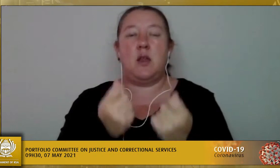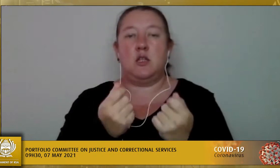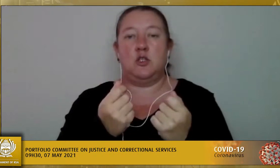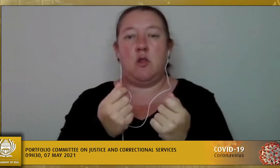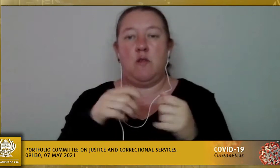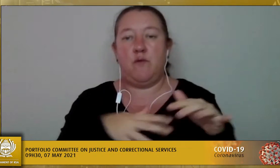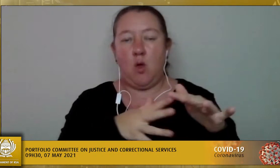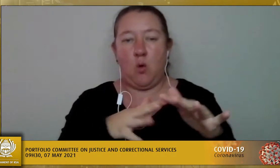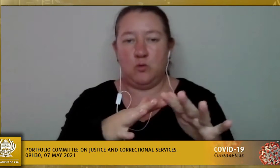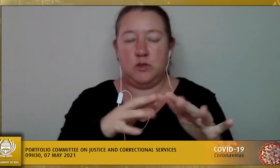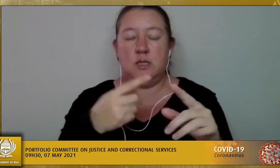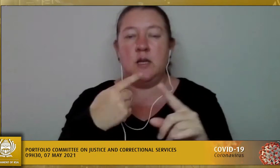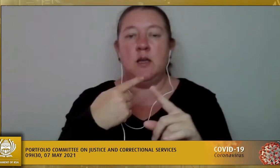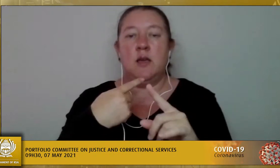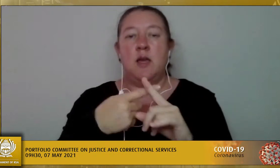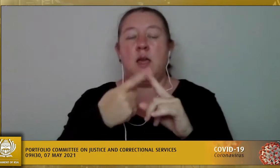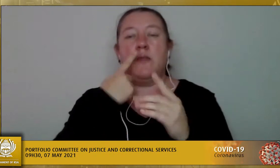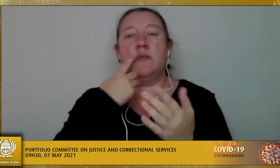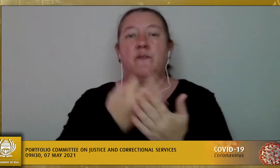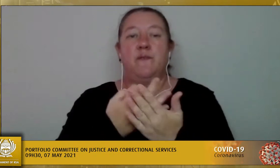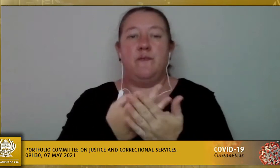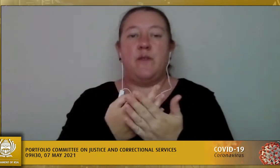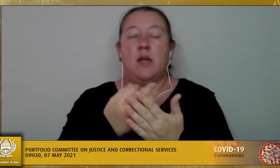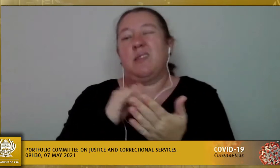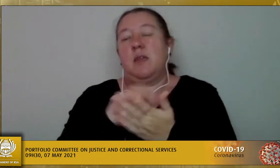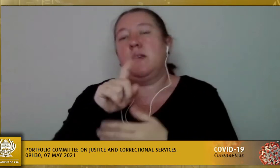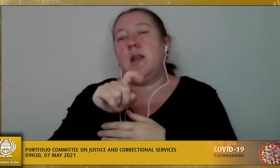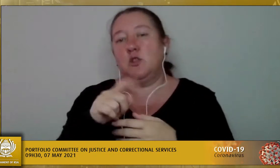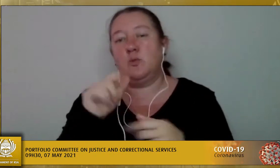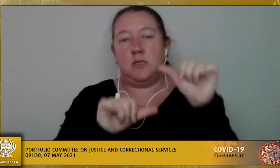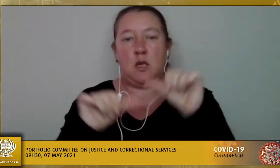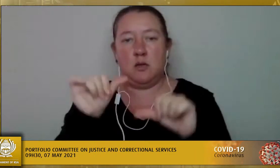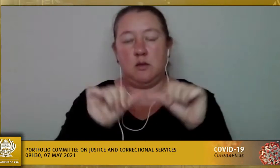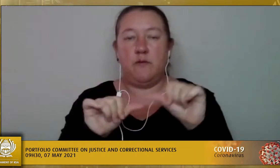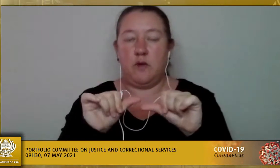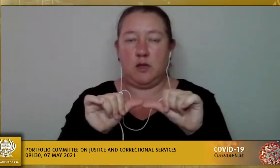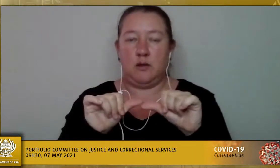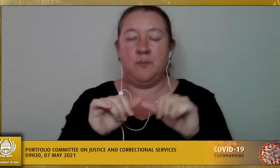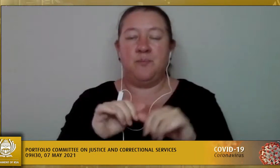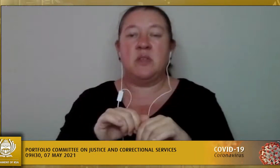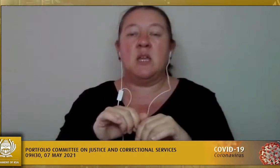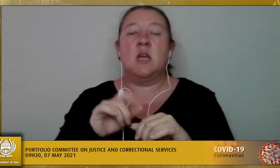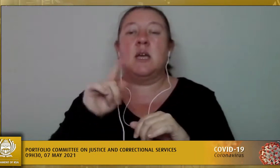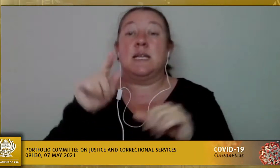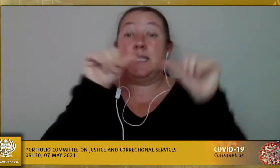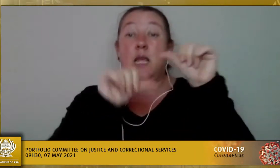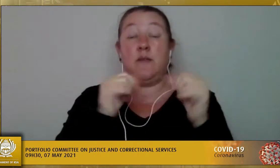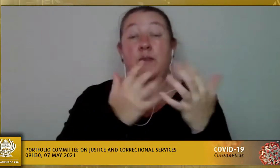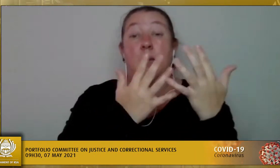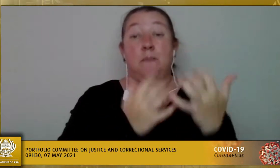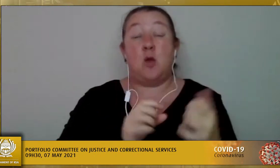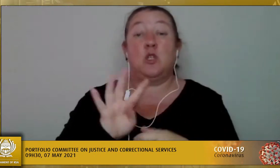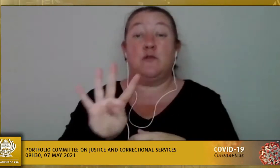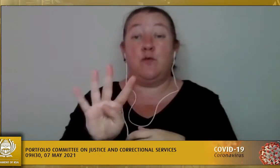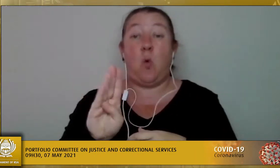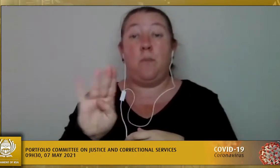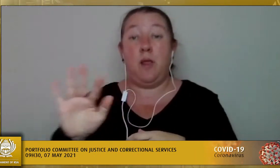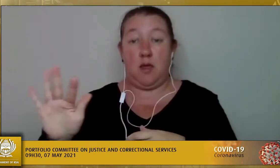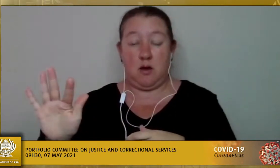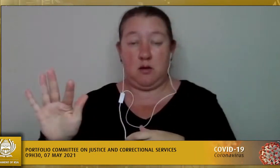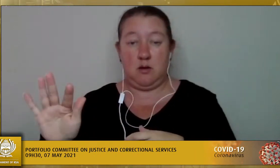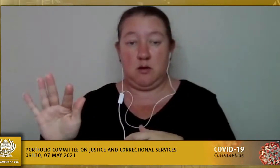and and the fact that it's it's got to be scientific now the scientific amount is 4 billion and and